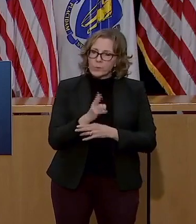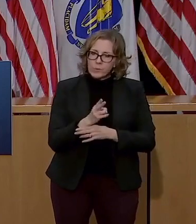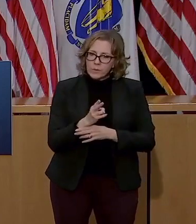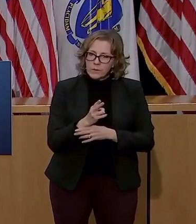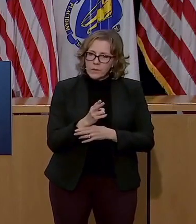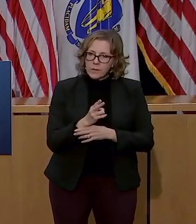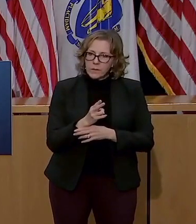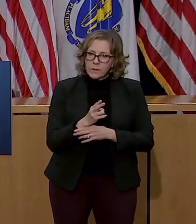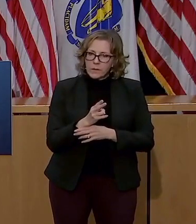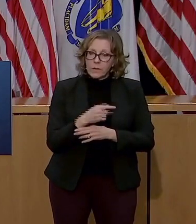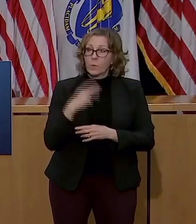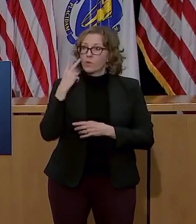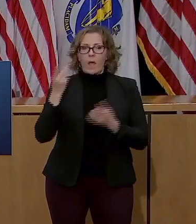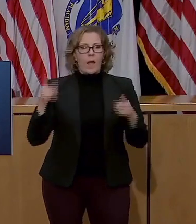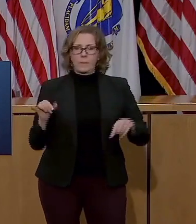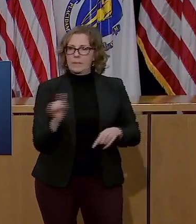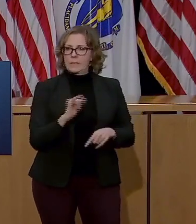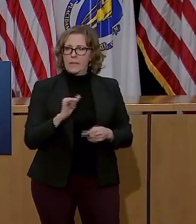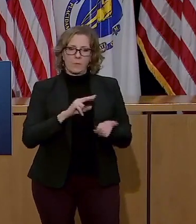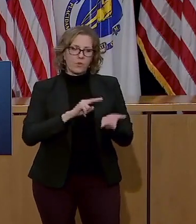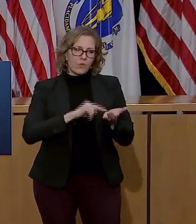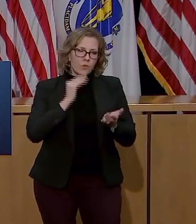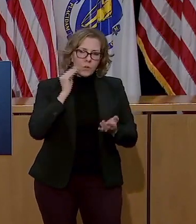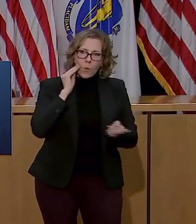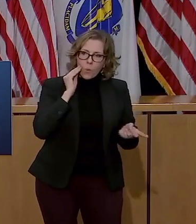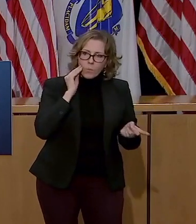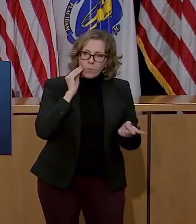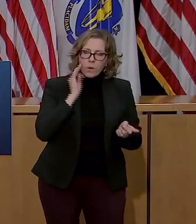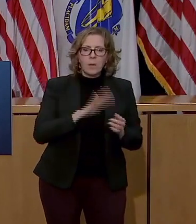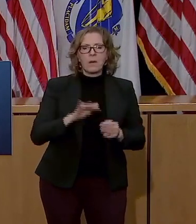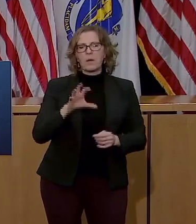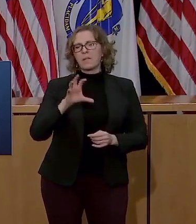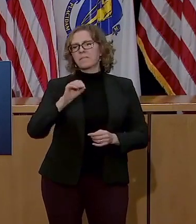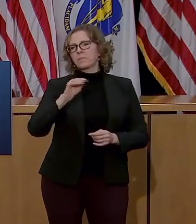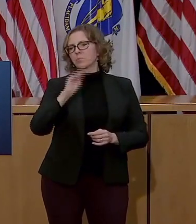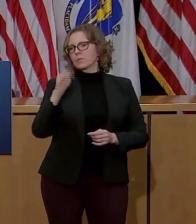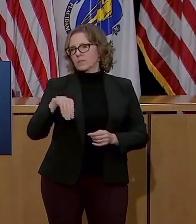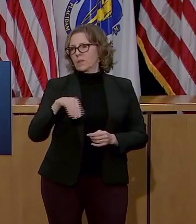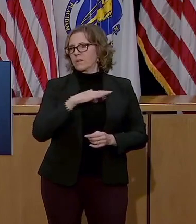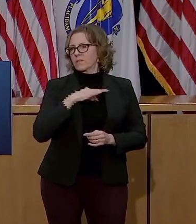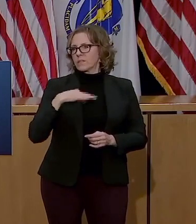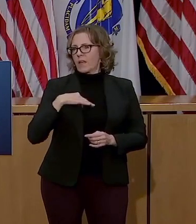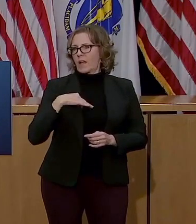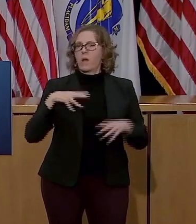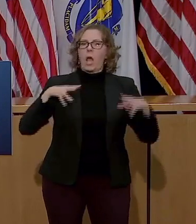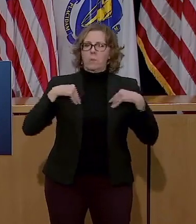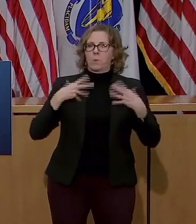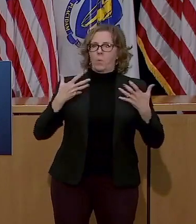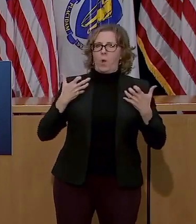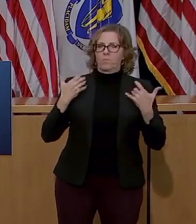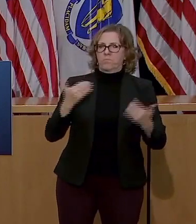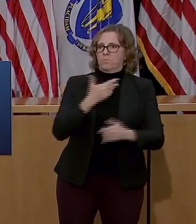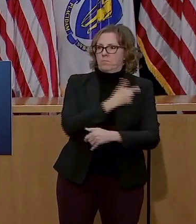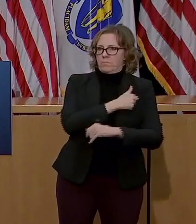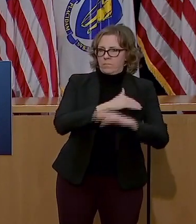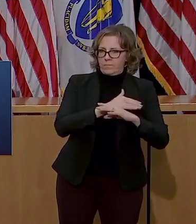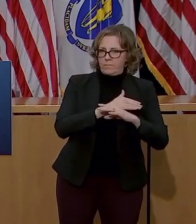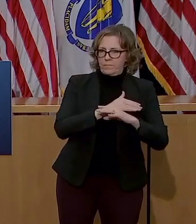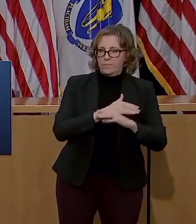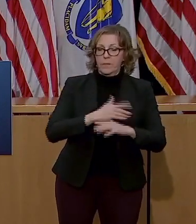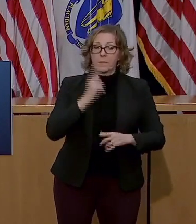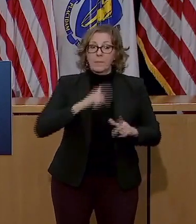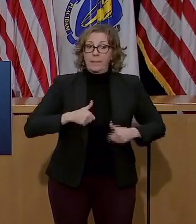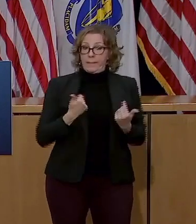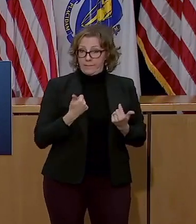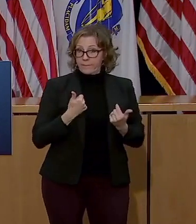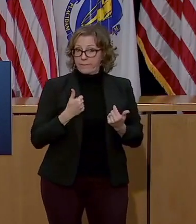long-term care facilities where like about 50% of the staff have accepted vaccines. It's about 80, a little bit over 80 for residents.